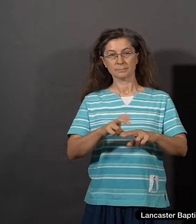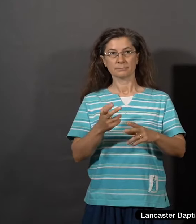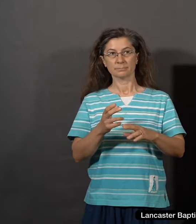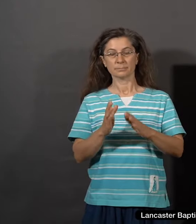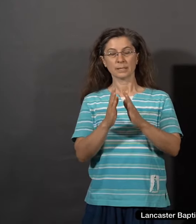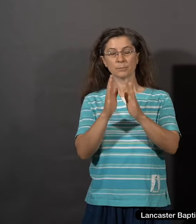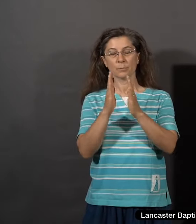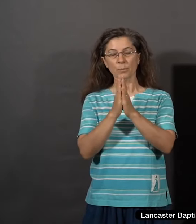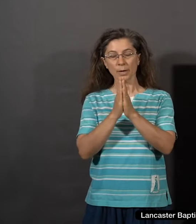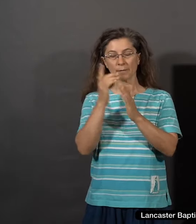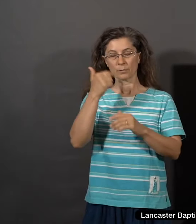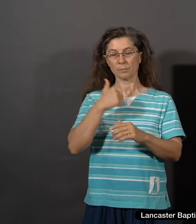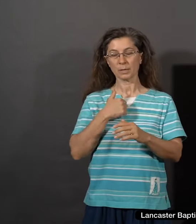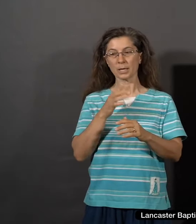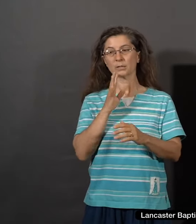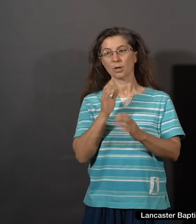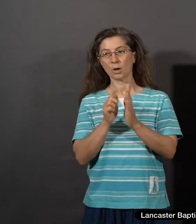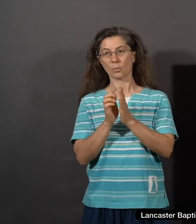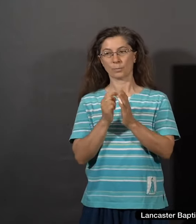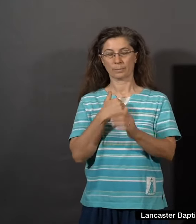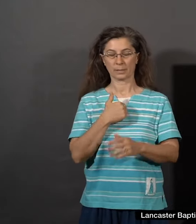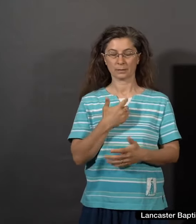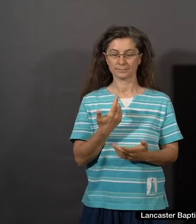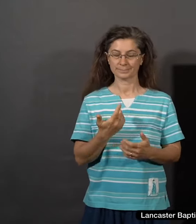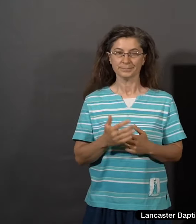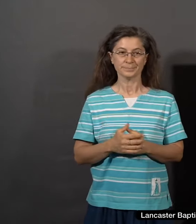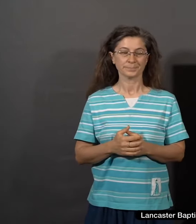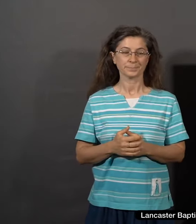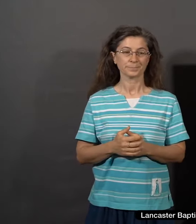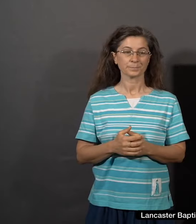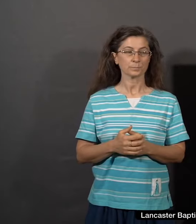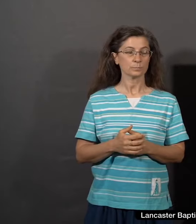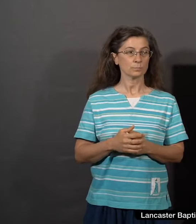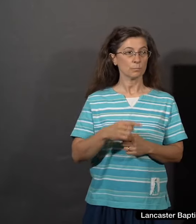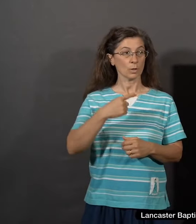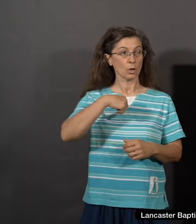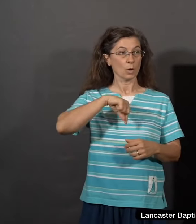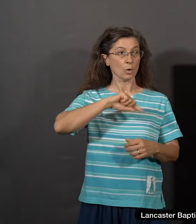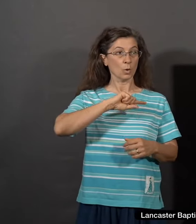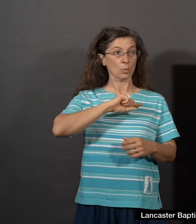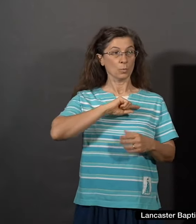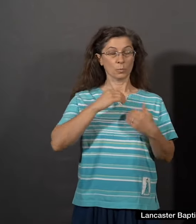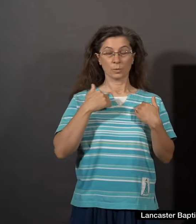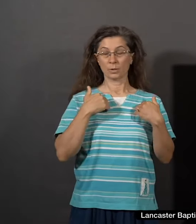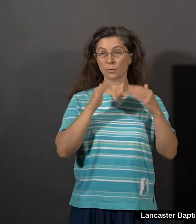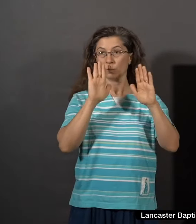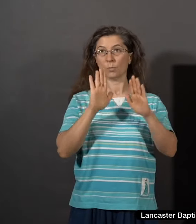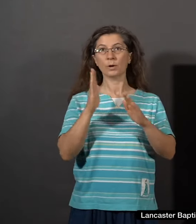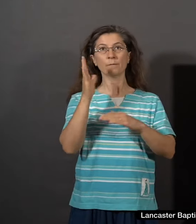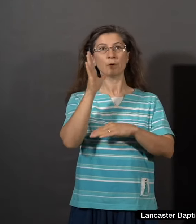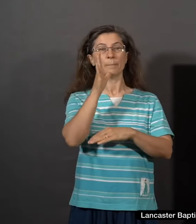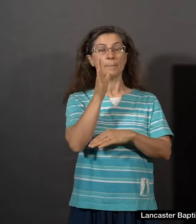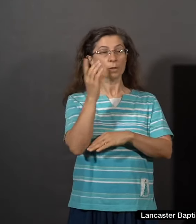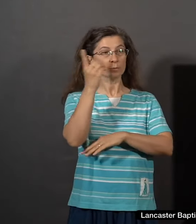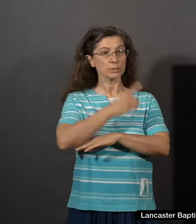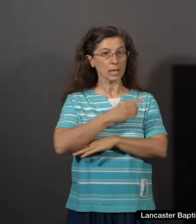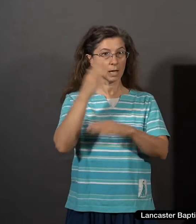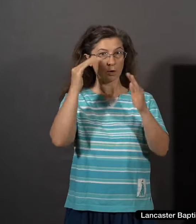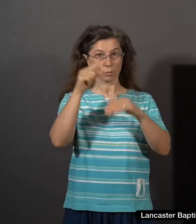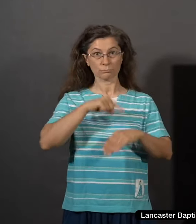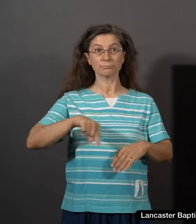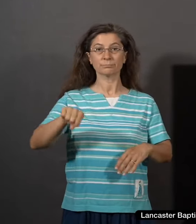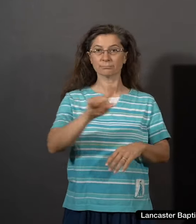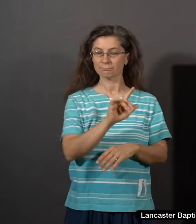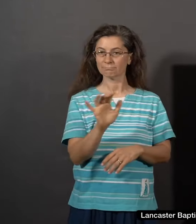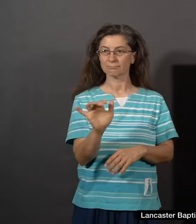happy mother's day as well and we certainly enjoy the live stream services and sharing on sunday night and thank thank you to